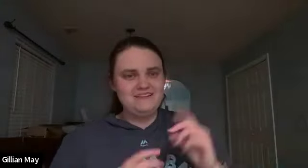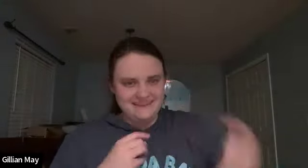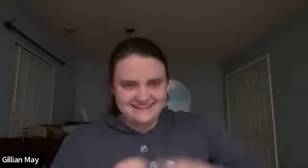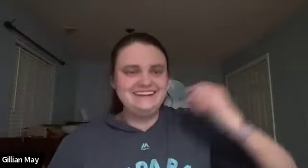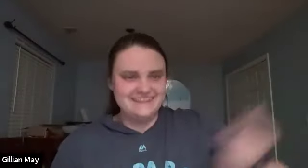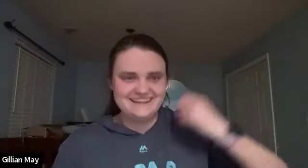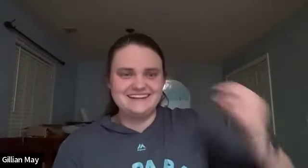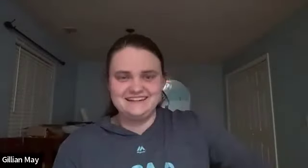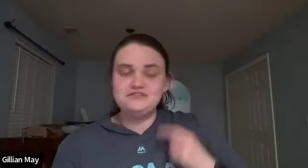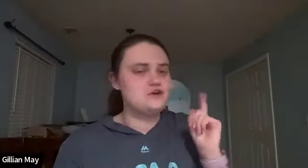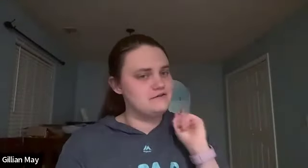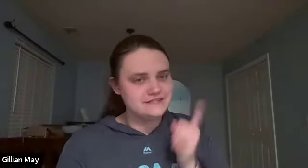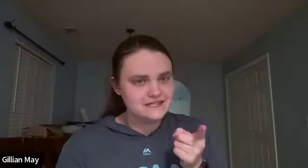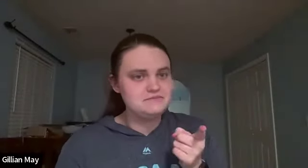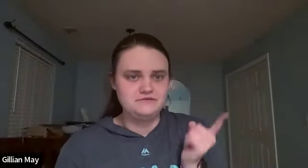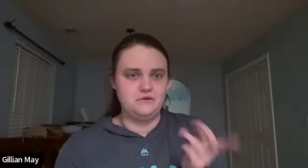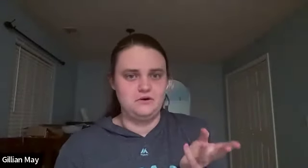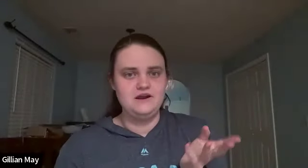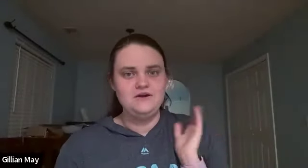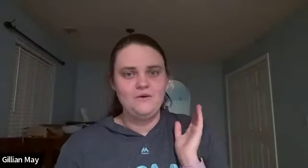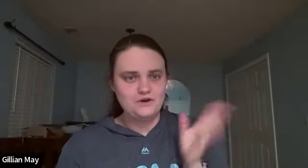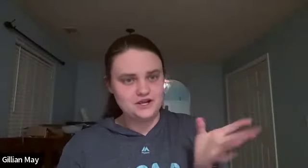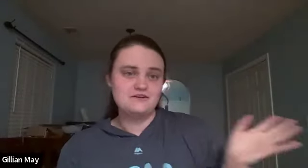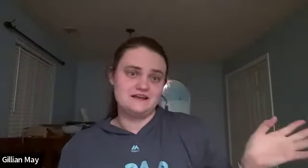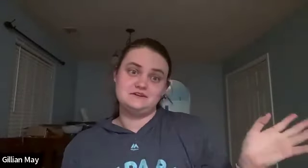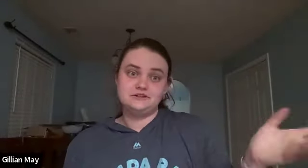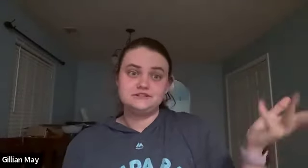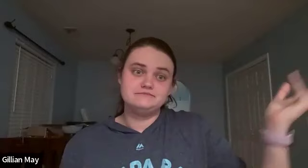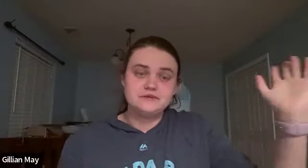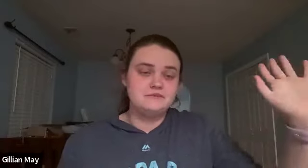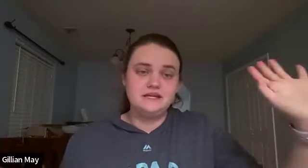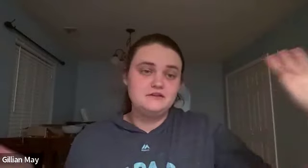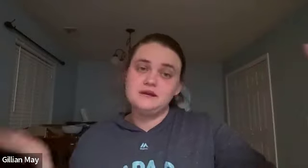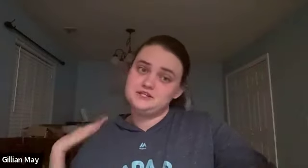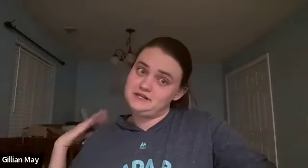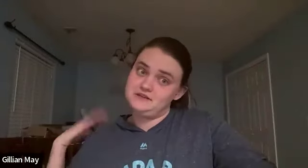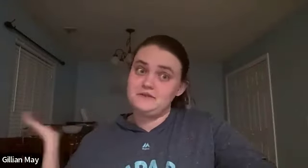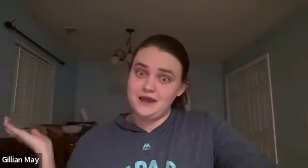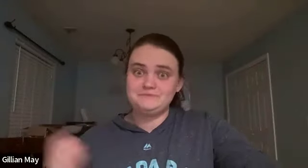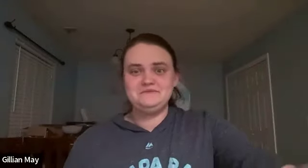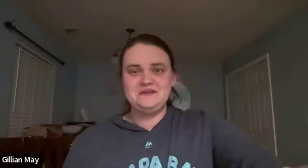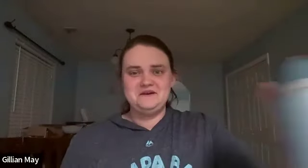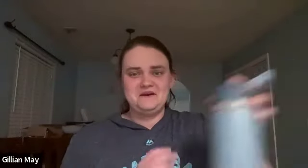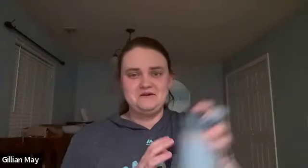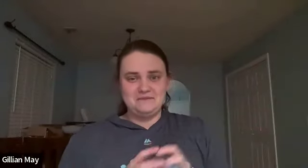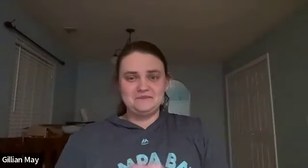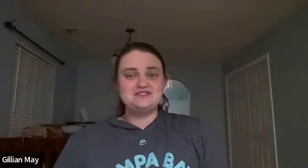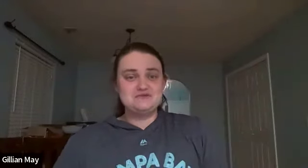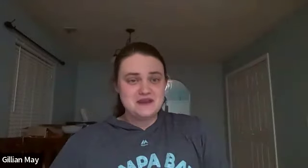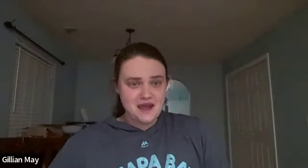like getting it. Either y'all seen them before or y'all are fast learners. But I mean, either way, you should pat yourself on the back. Okay, so now what